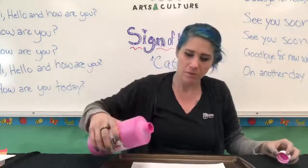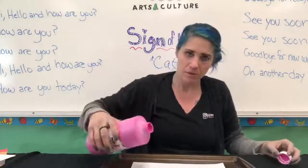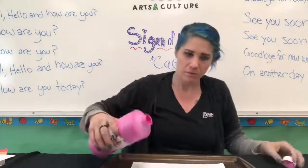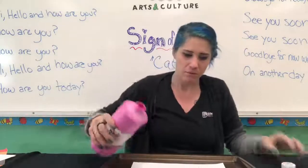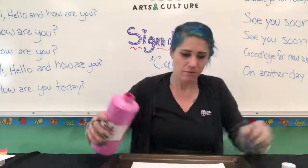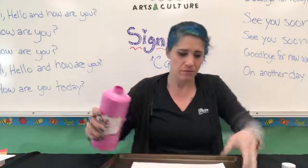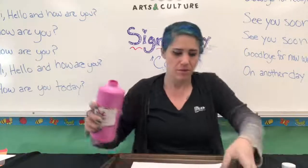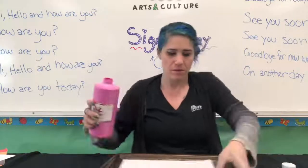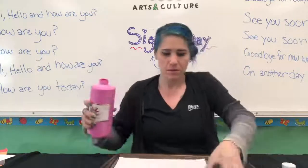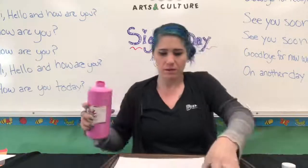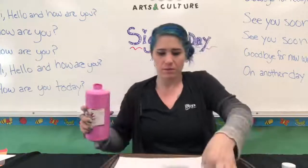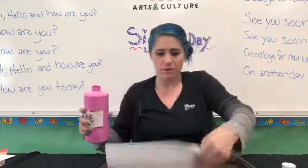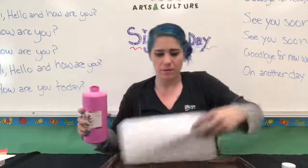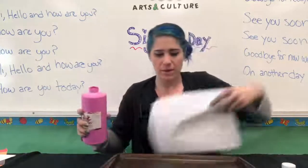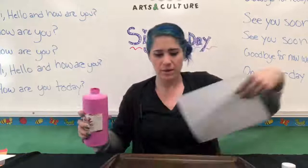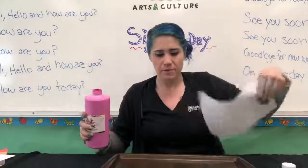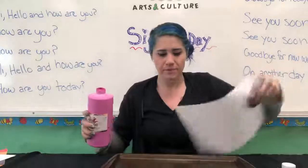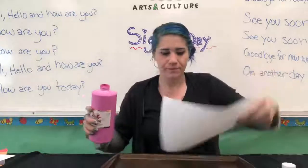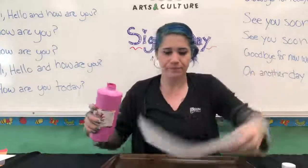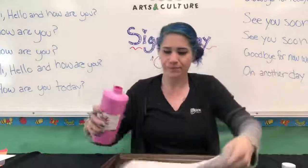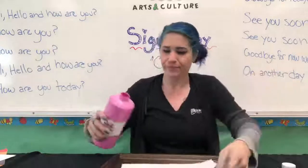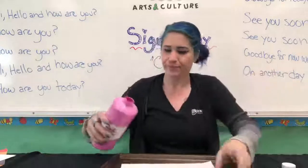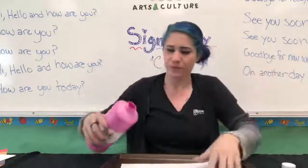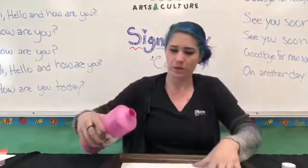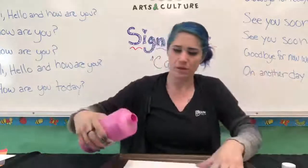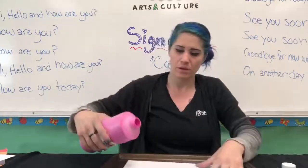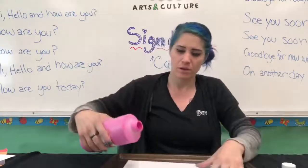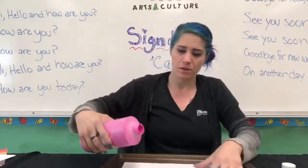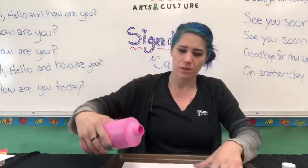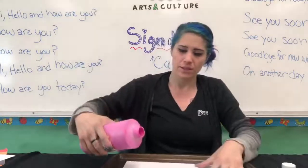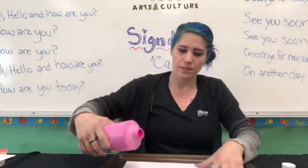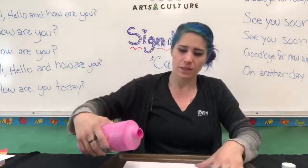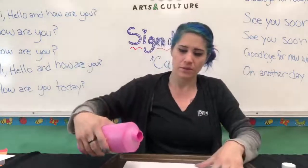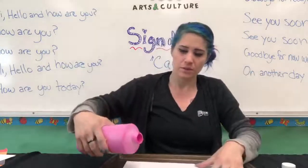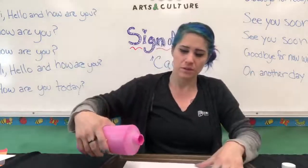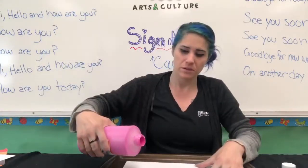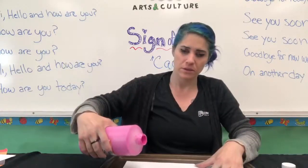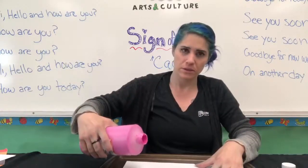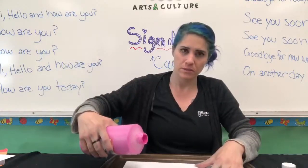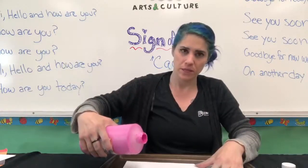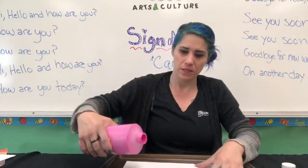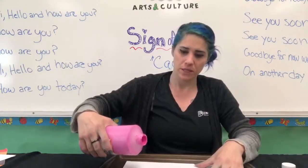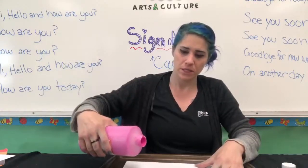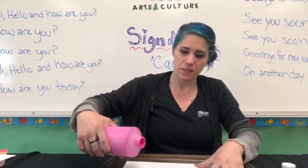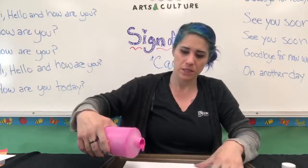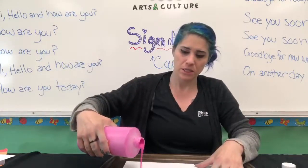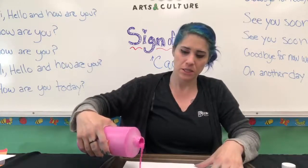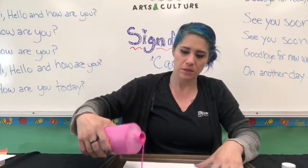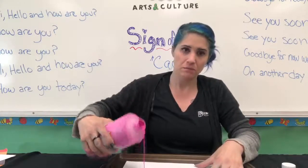put, a little bit here. Let's see here, let's just do a little bit this here.